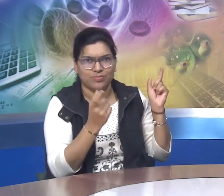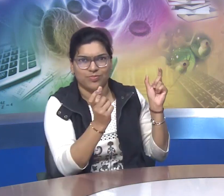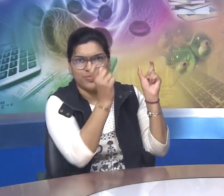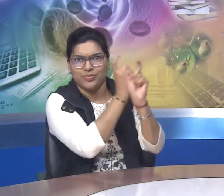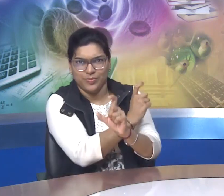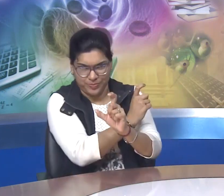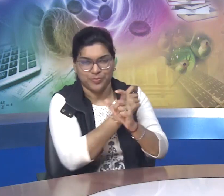voice,